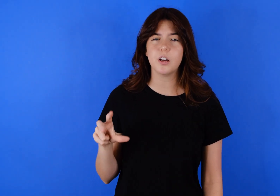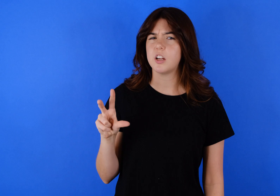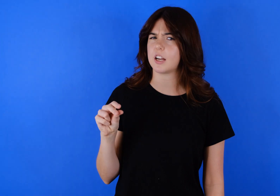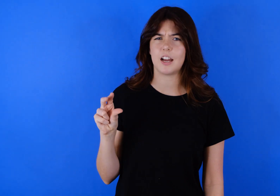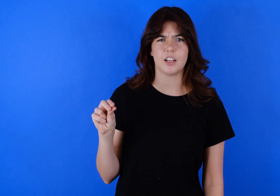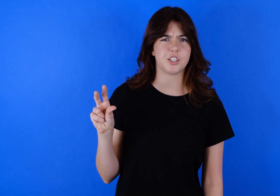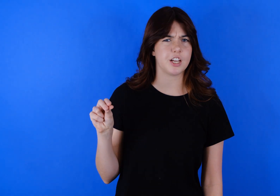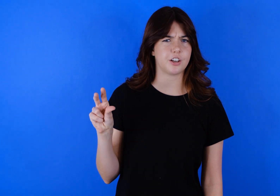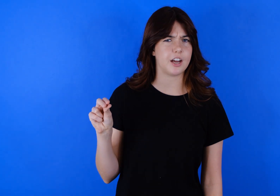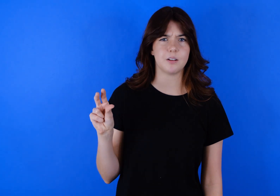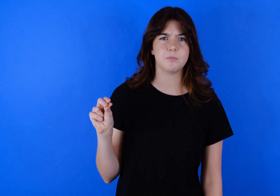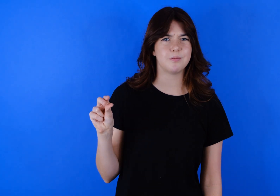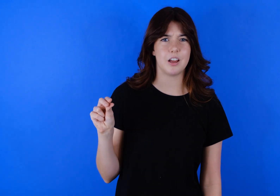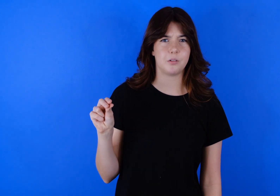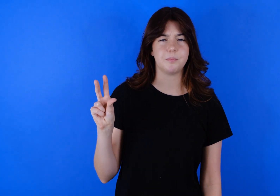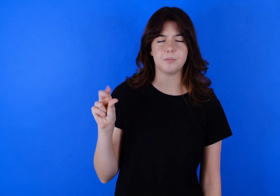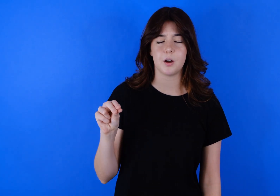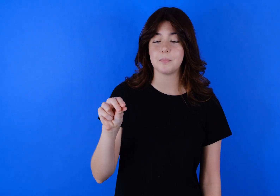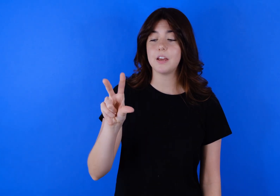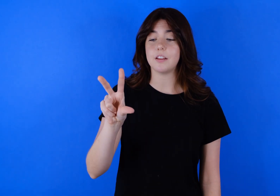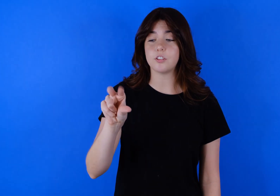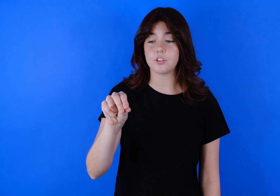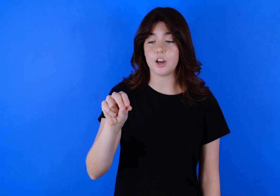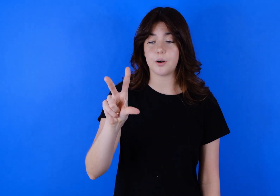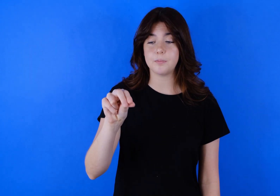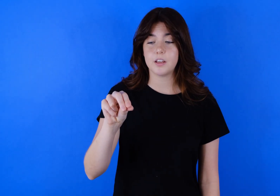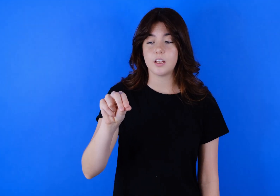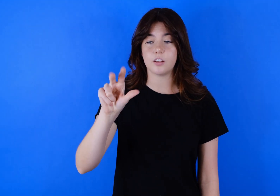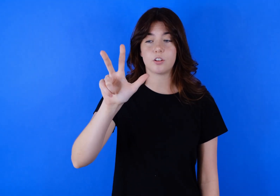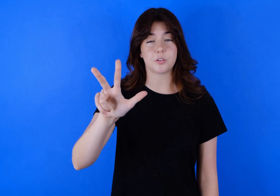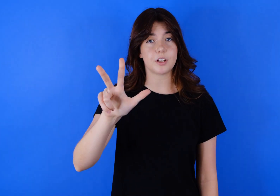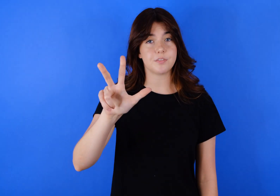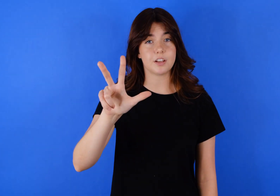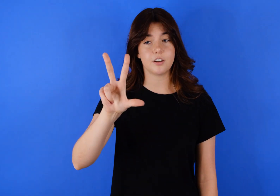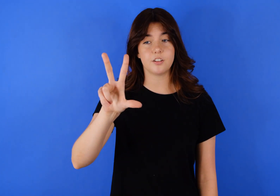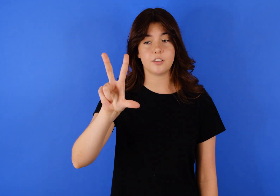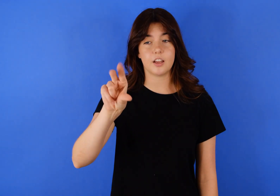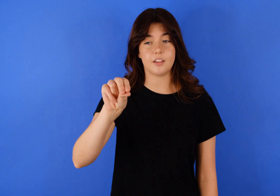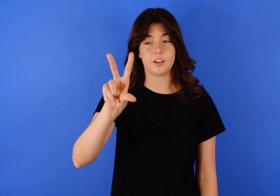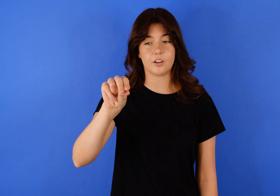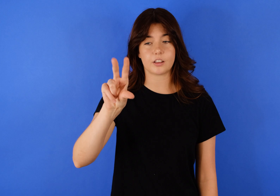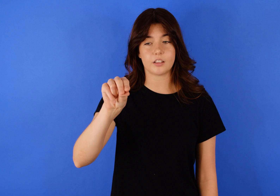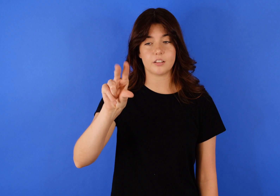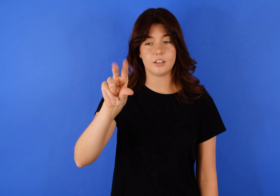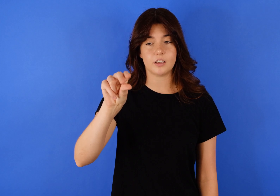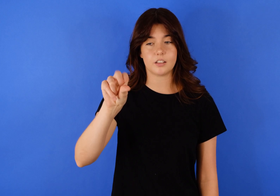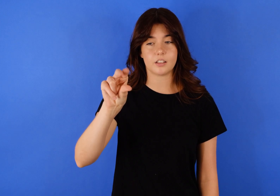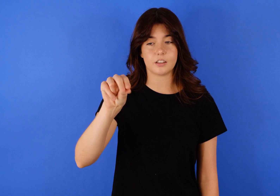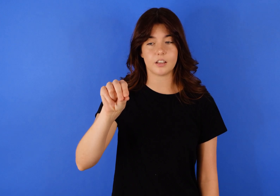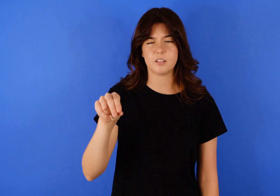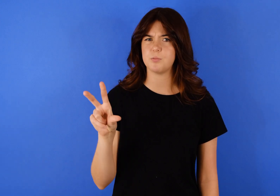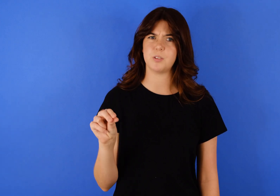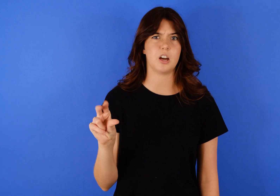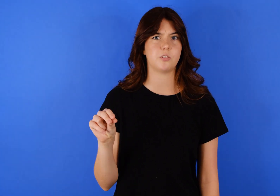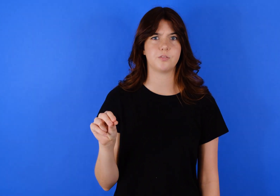you're kind of going to shake your head. No, no. This is no. It's three fingers, and then they go like this. Da, da, da. No,